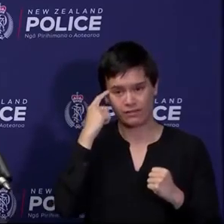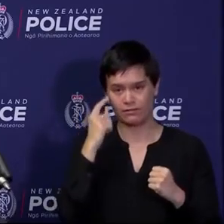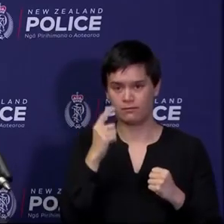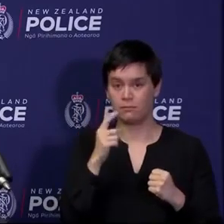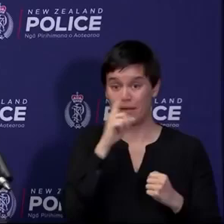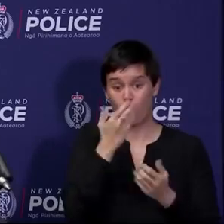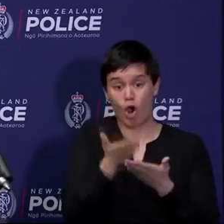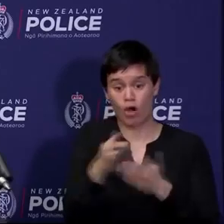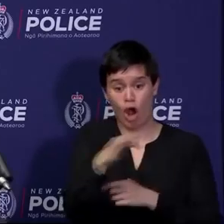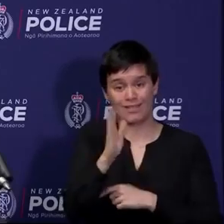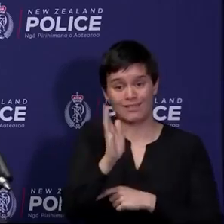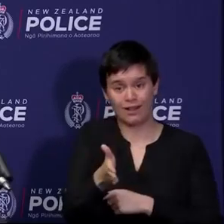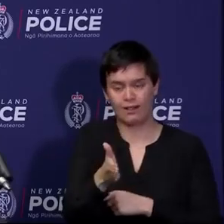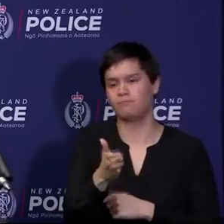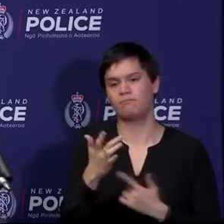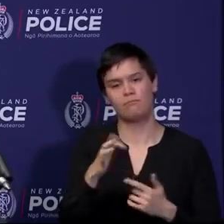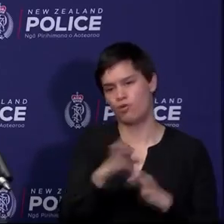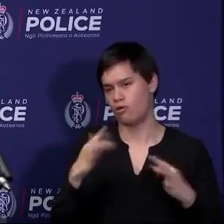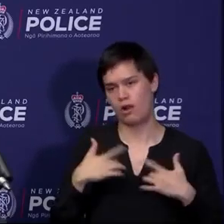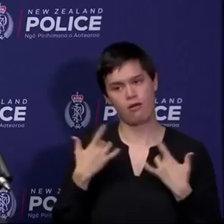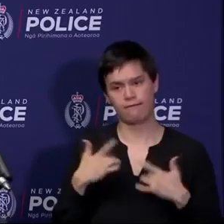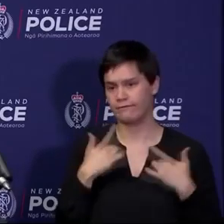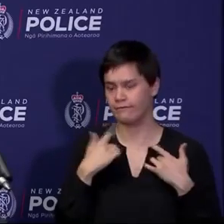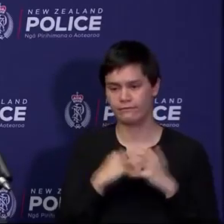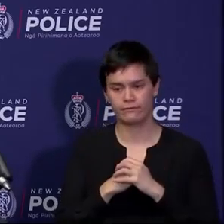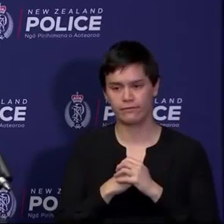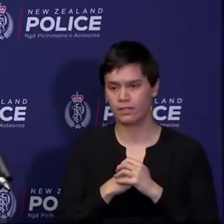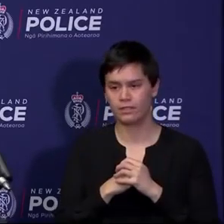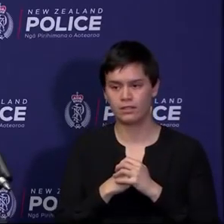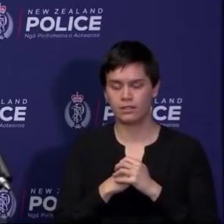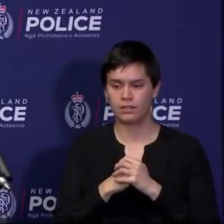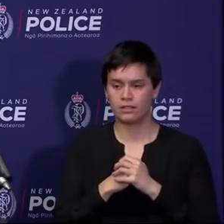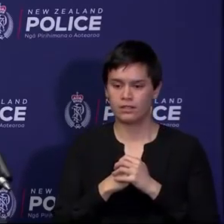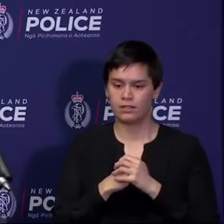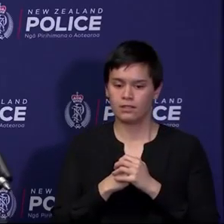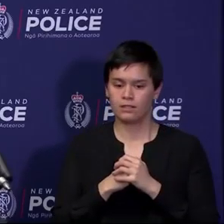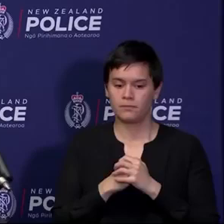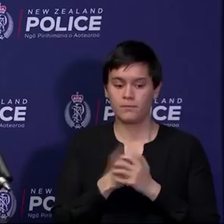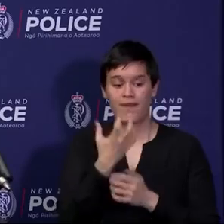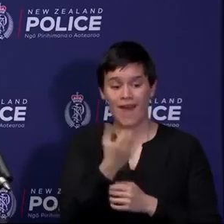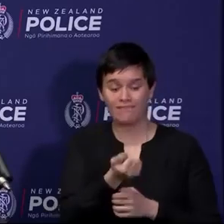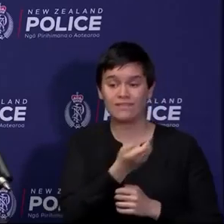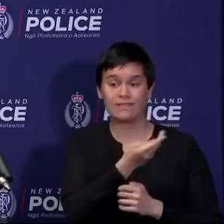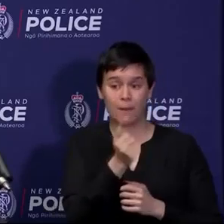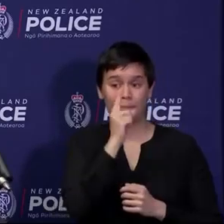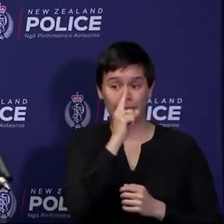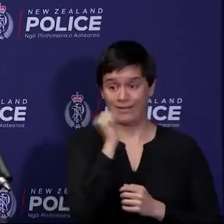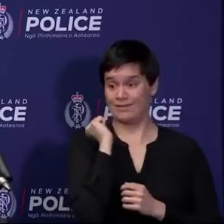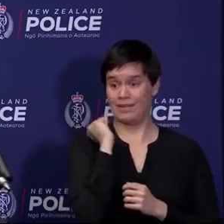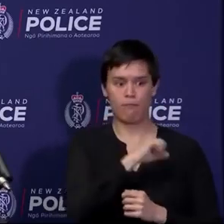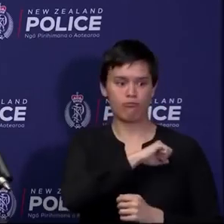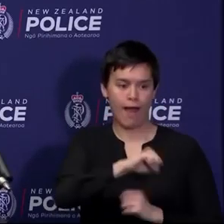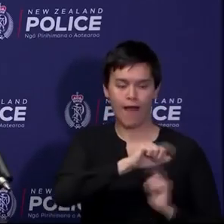island. And I base that on the fact that those brave people that went across to the island